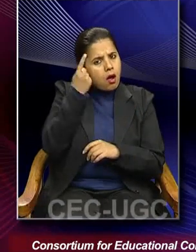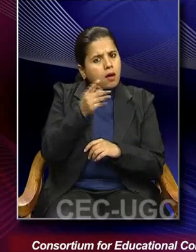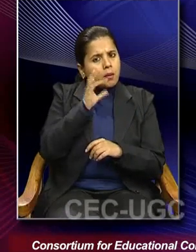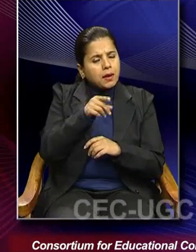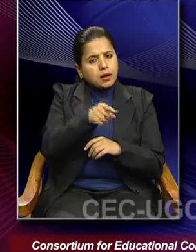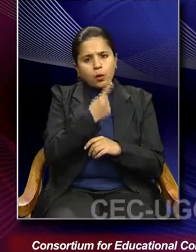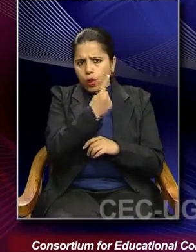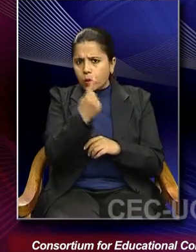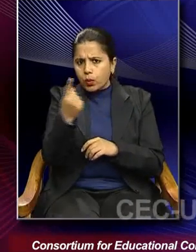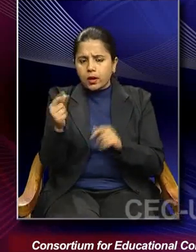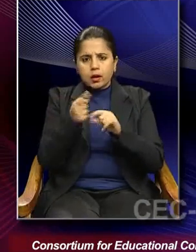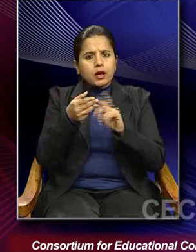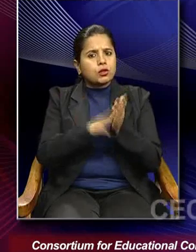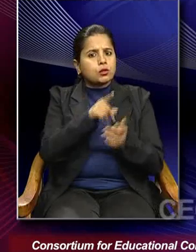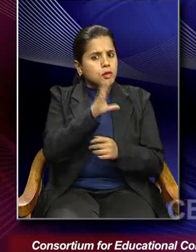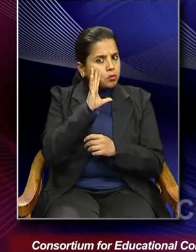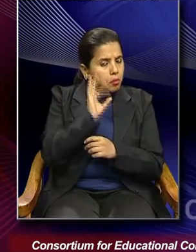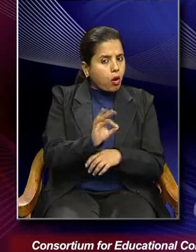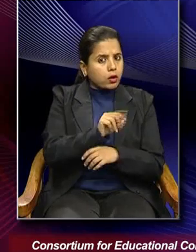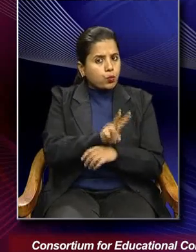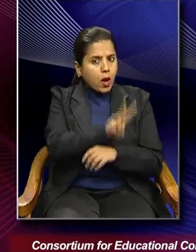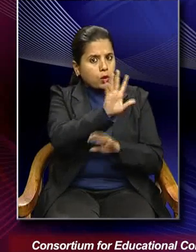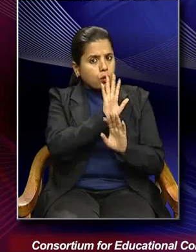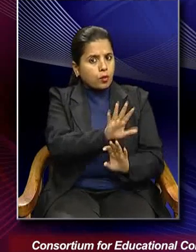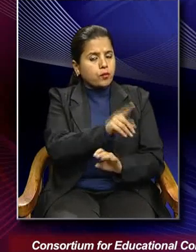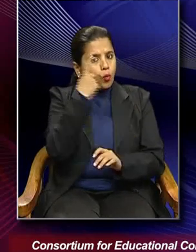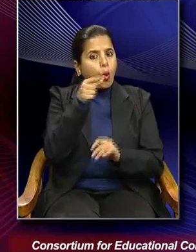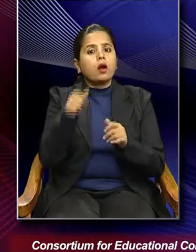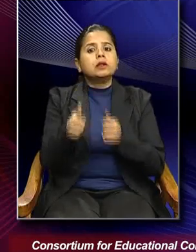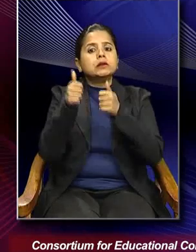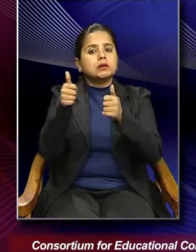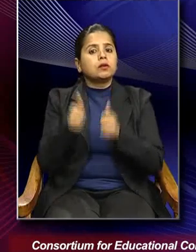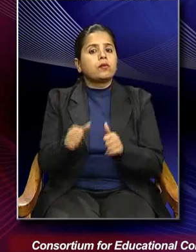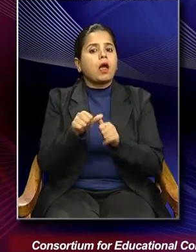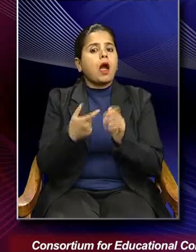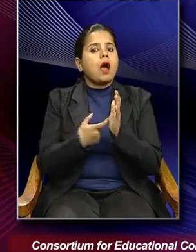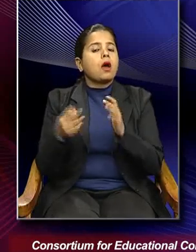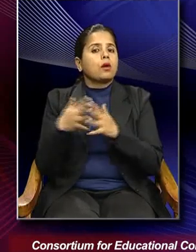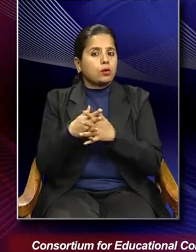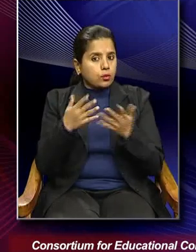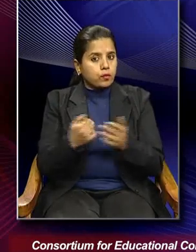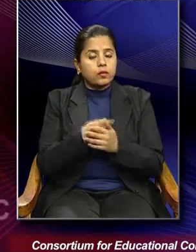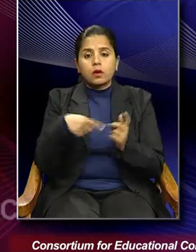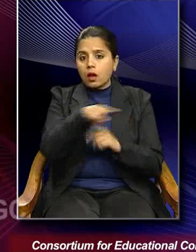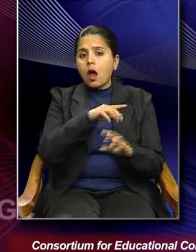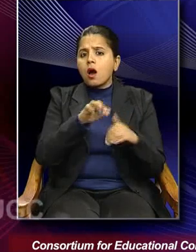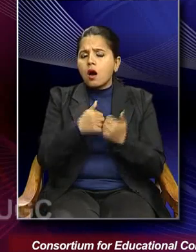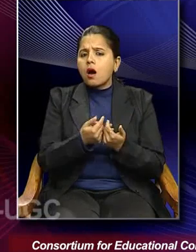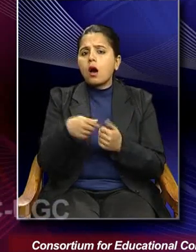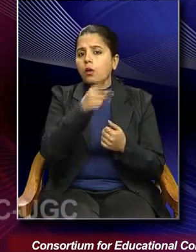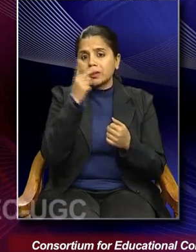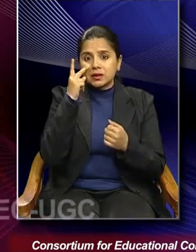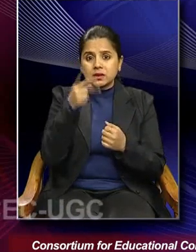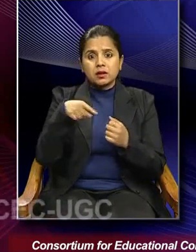axiom is important and significant to come to the conclusion of Arrow and how they are